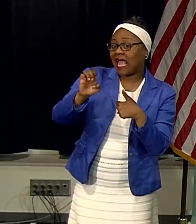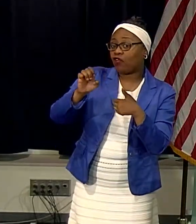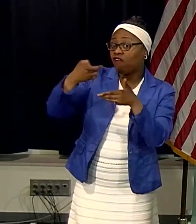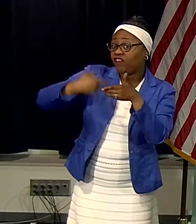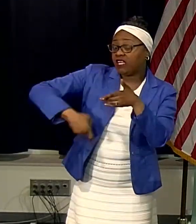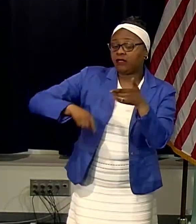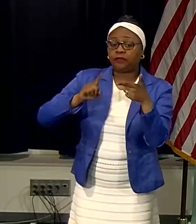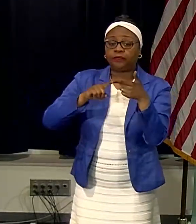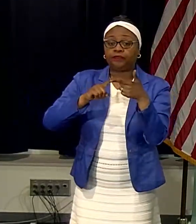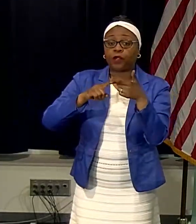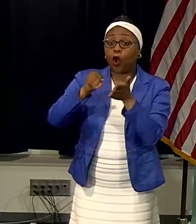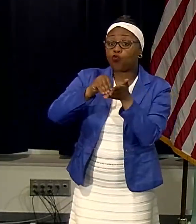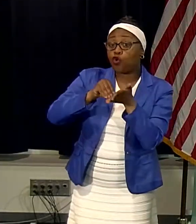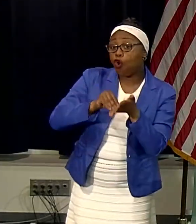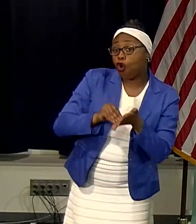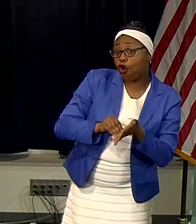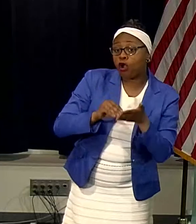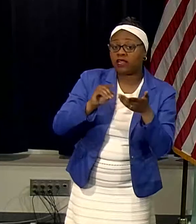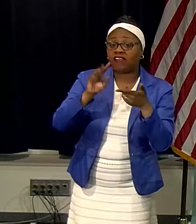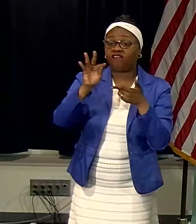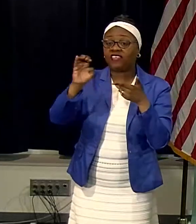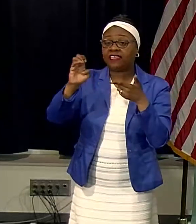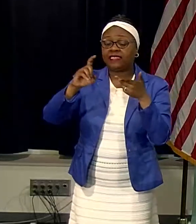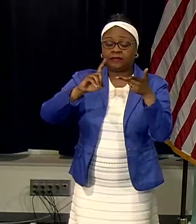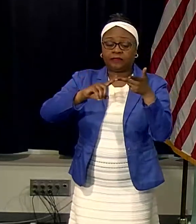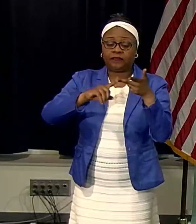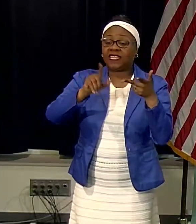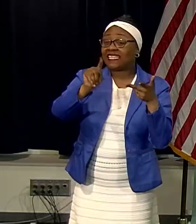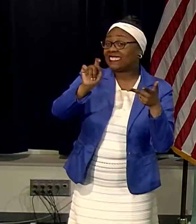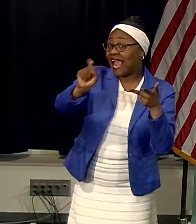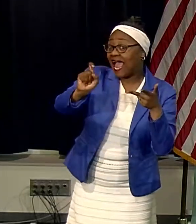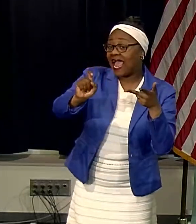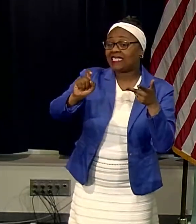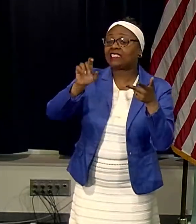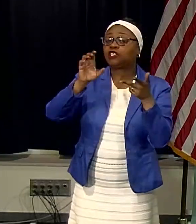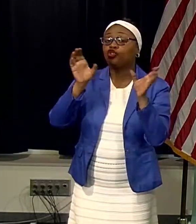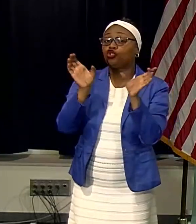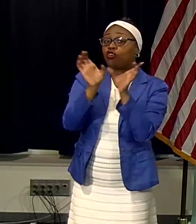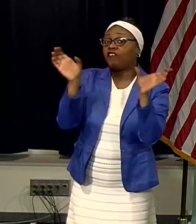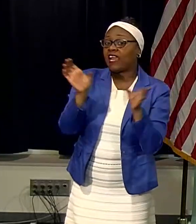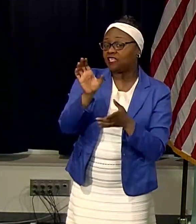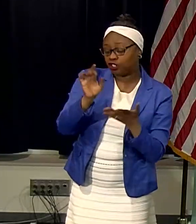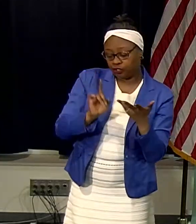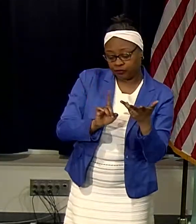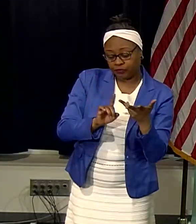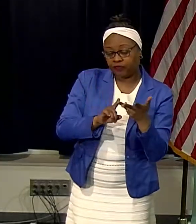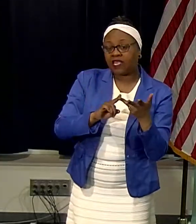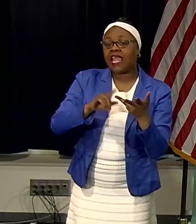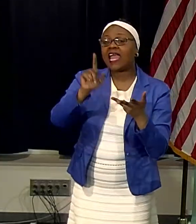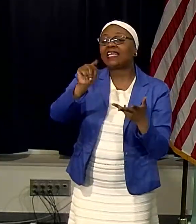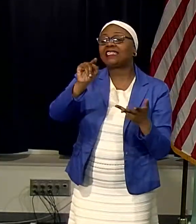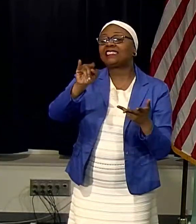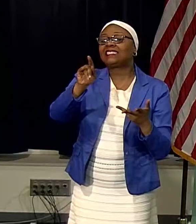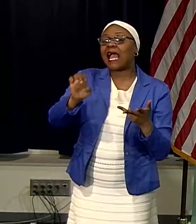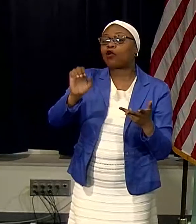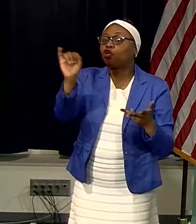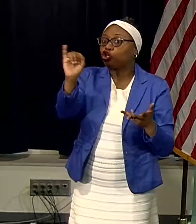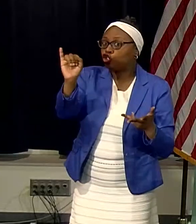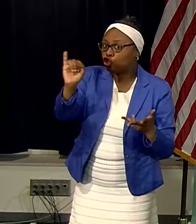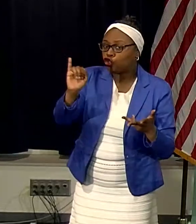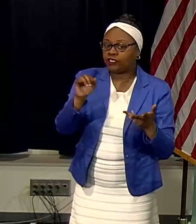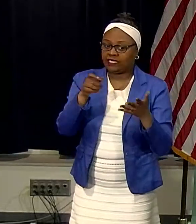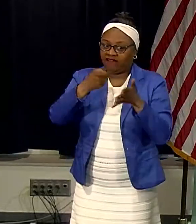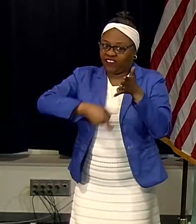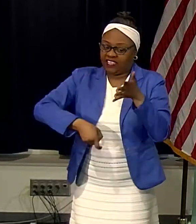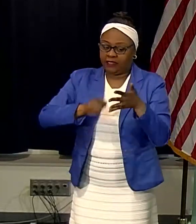fee. You have a tax certification fee. And you also have a title insurance fee. And these are just examples of what those